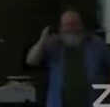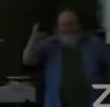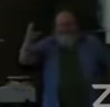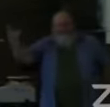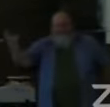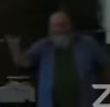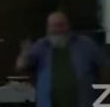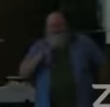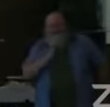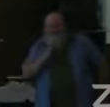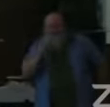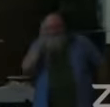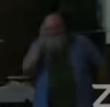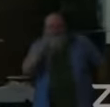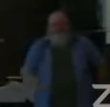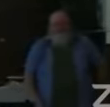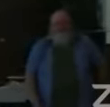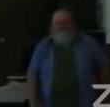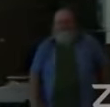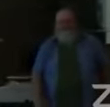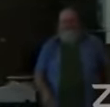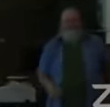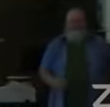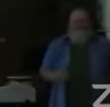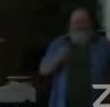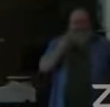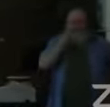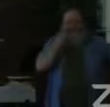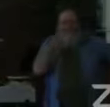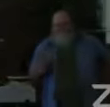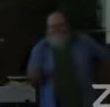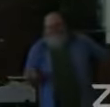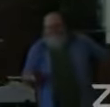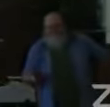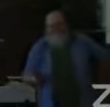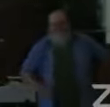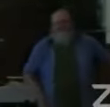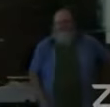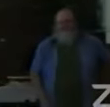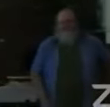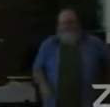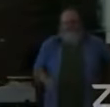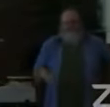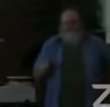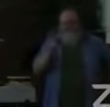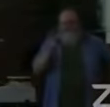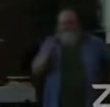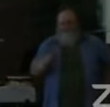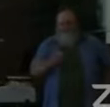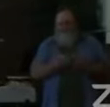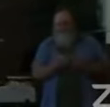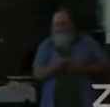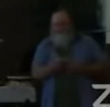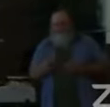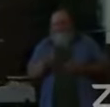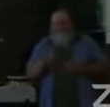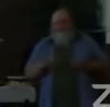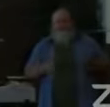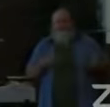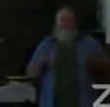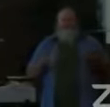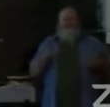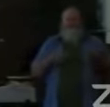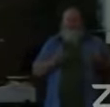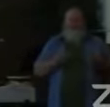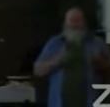song. Yeah, I have 10,000 favorite Bible verses, and here's some of them. Philippians 4, verses 4 through 7, it says, "Rejoice in the Lord always, and I will